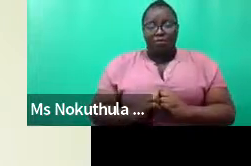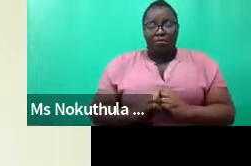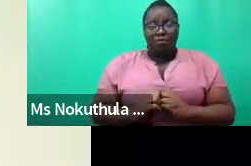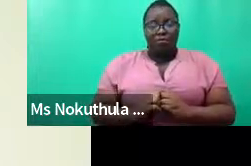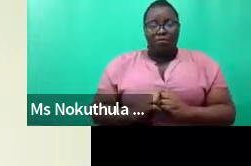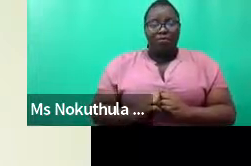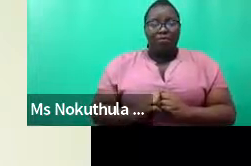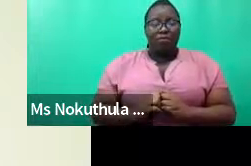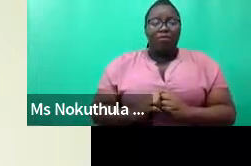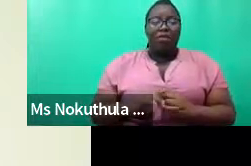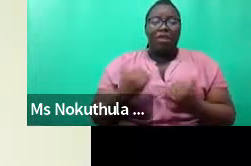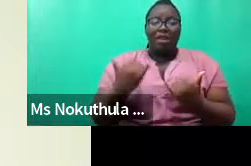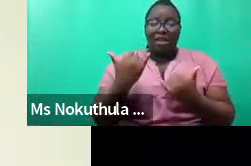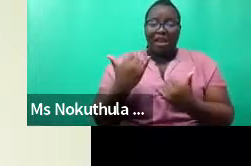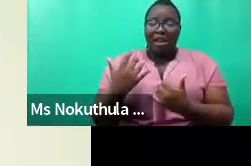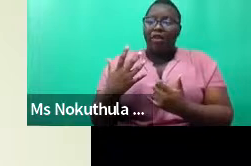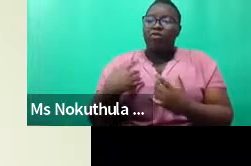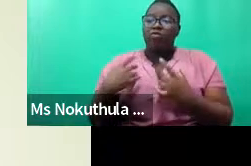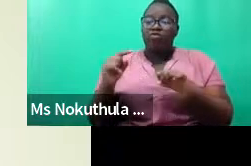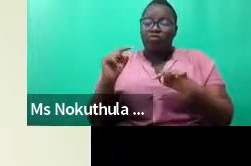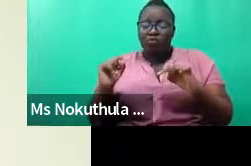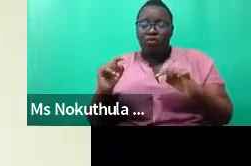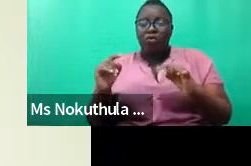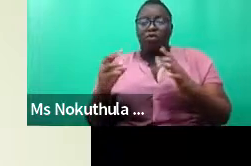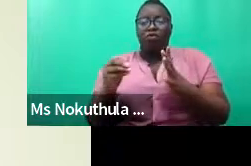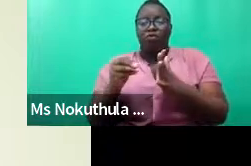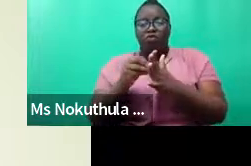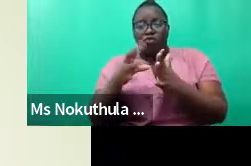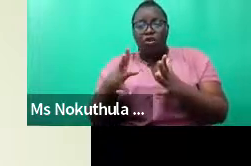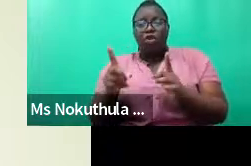recruited students for us, and gave them